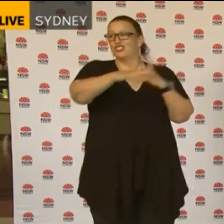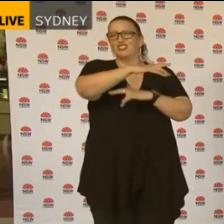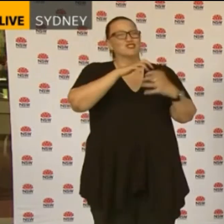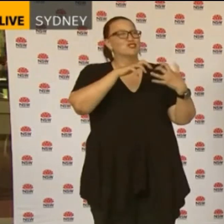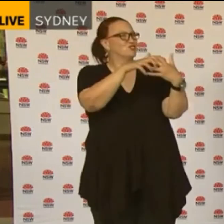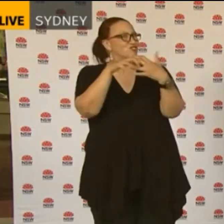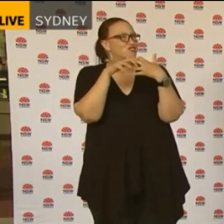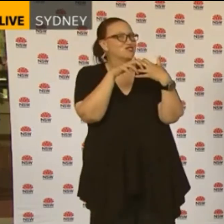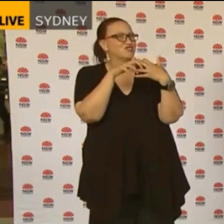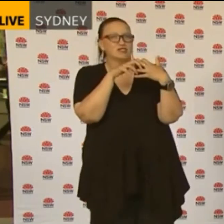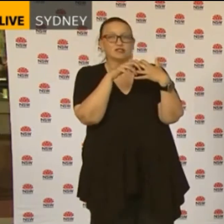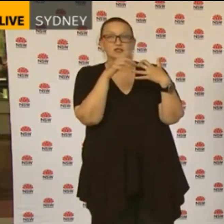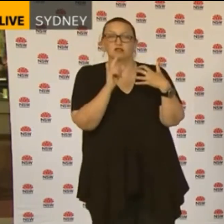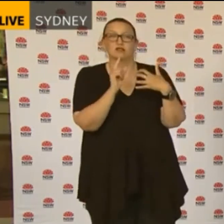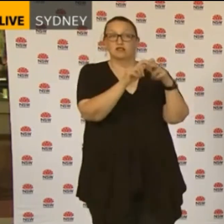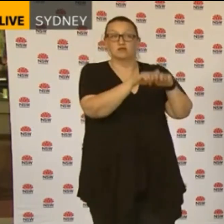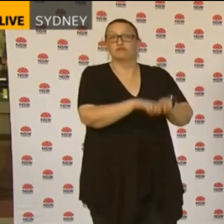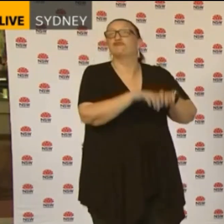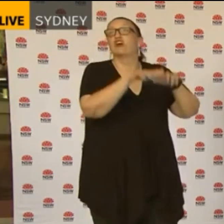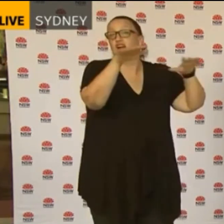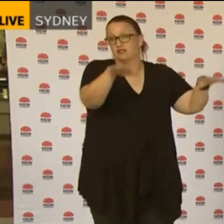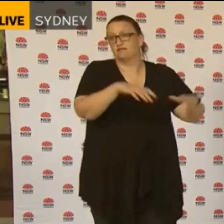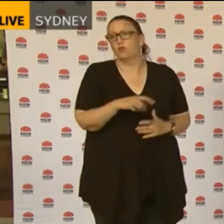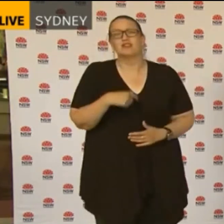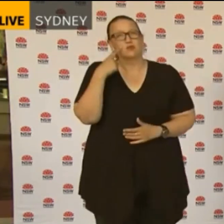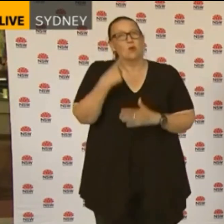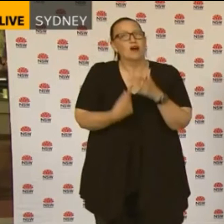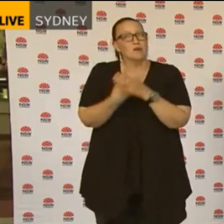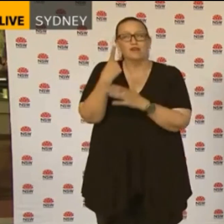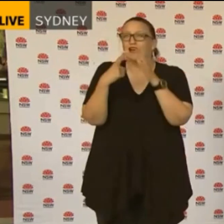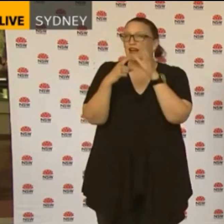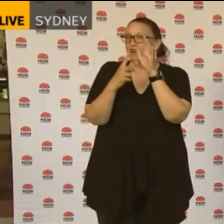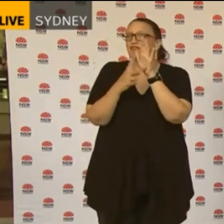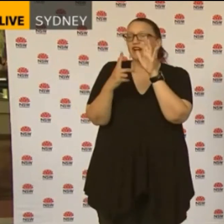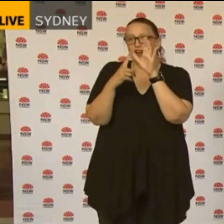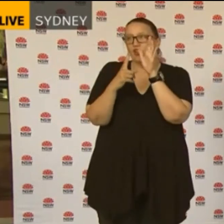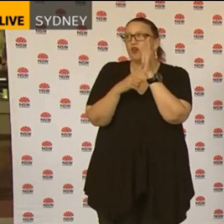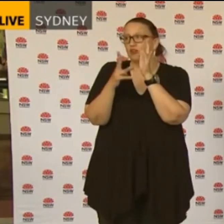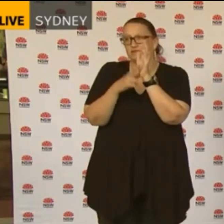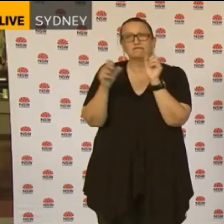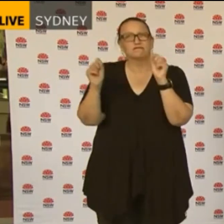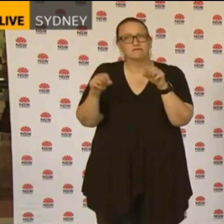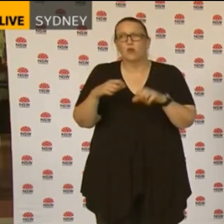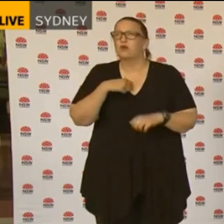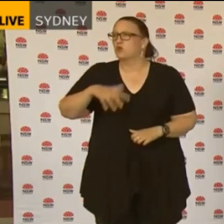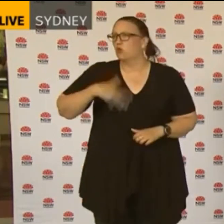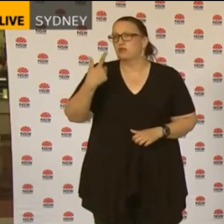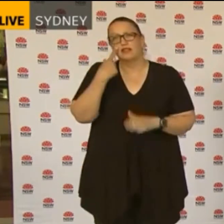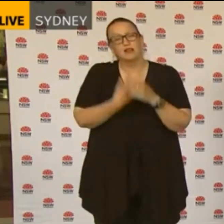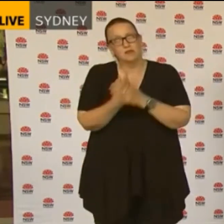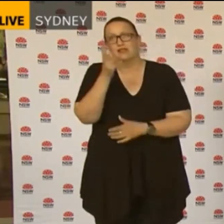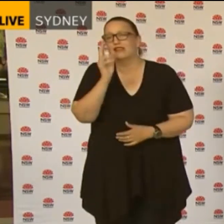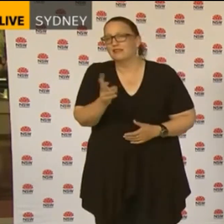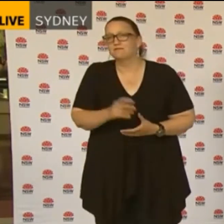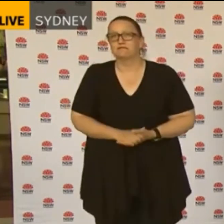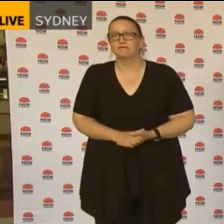happen, notwithstanding everybody was doing the right thing, but that's what we saw happen in Avalon. And we don't want to see that again, because we know the current strains of the virus